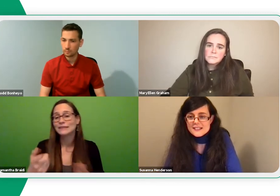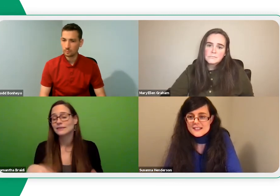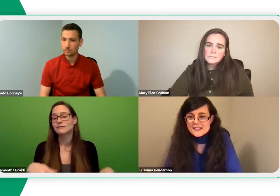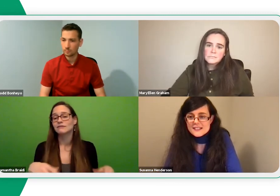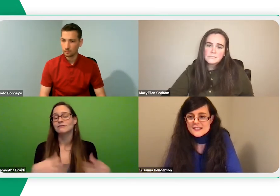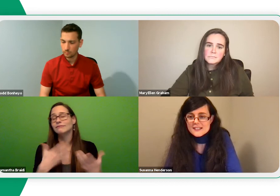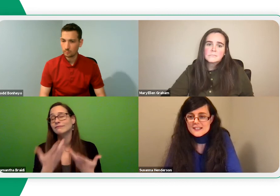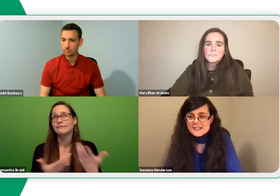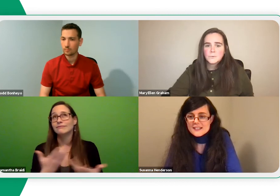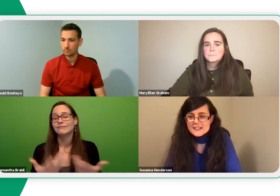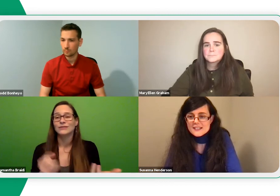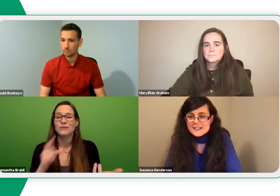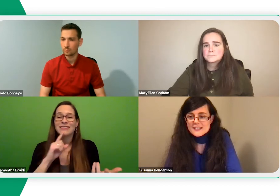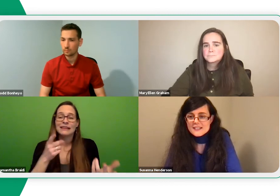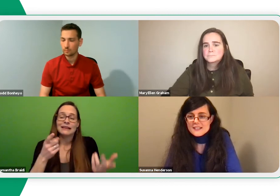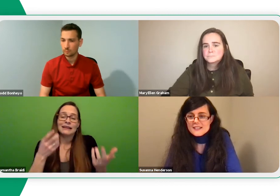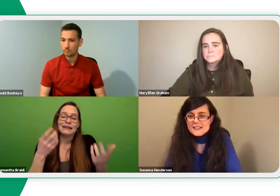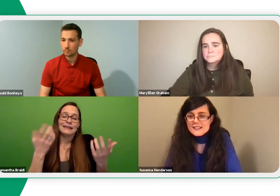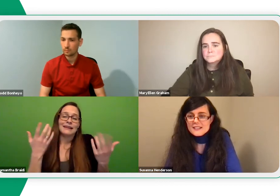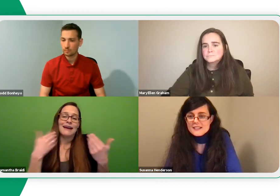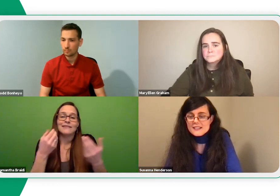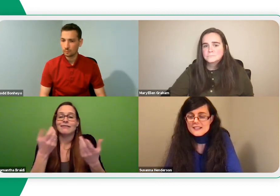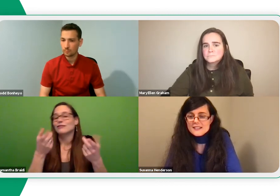go ahead and do some instruction in terms of personal finance.